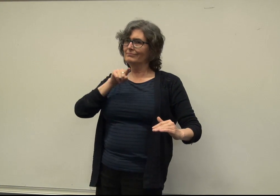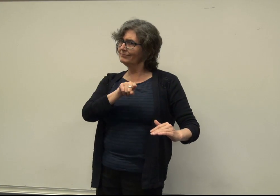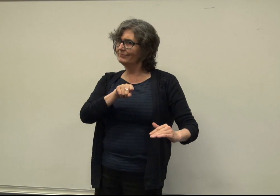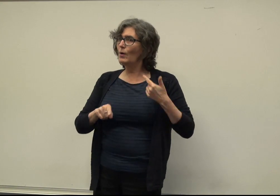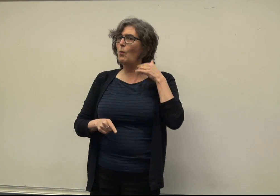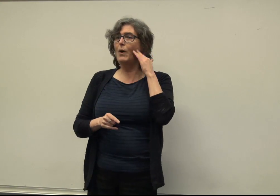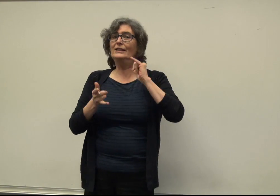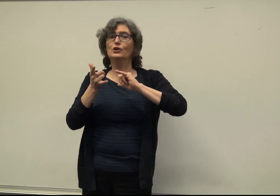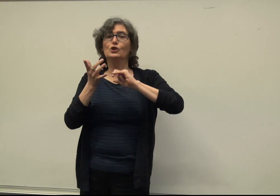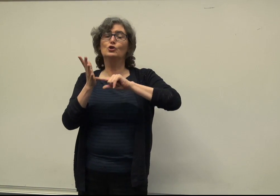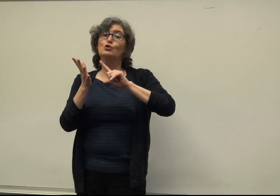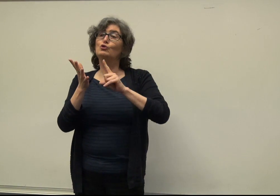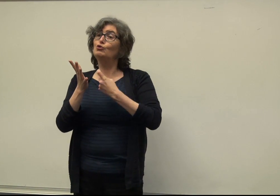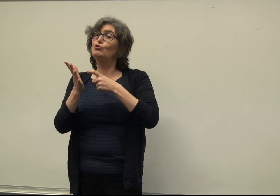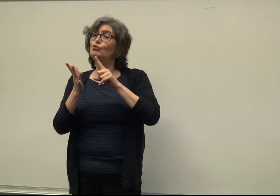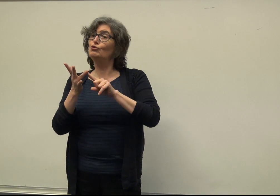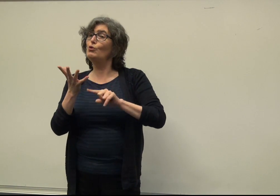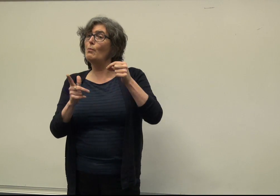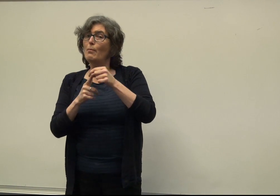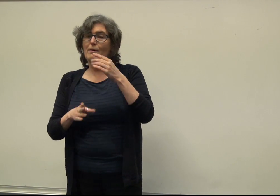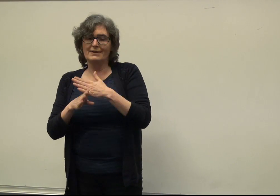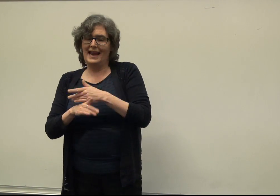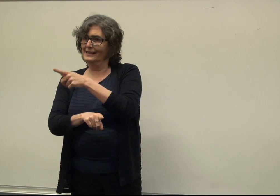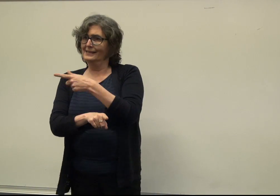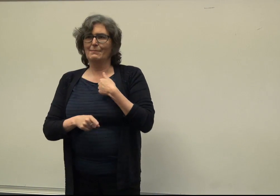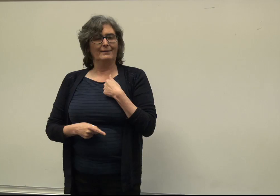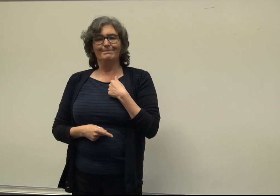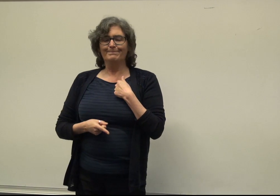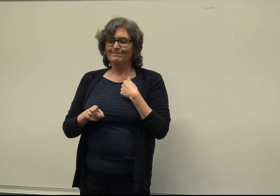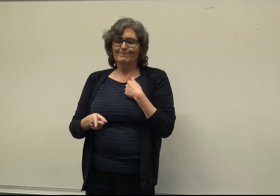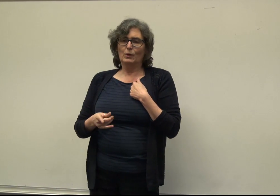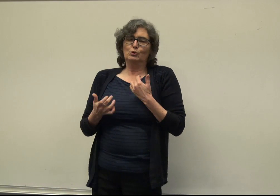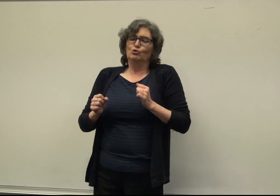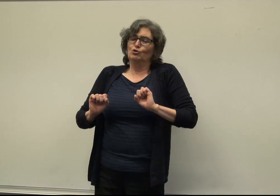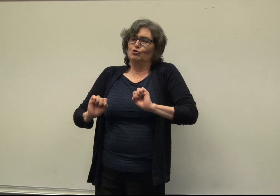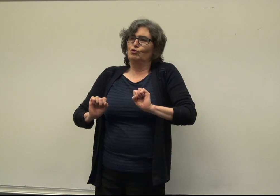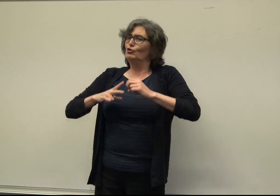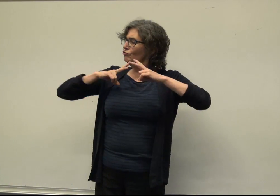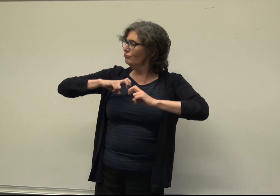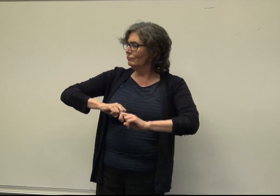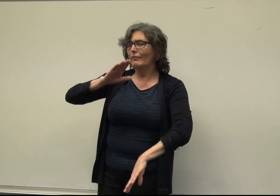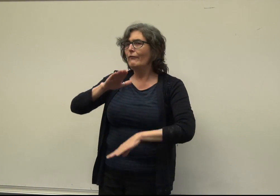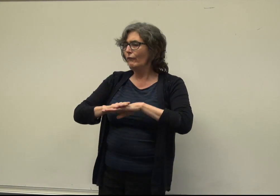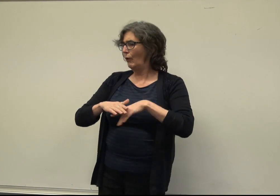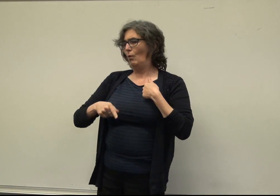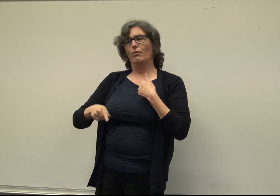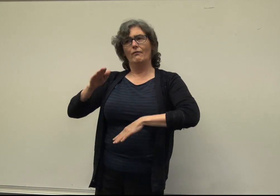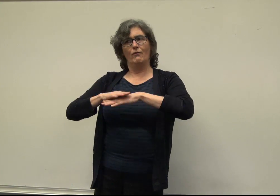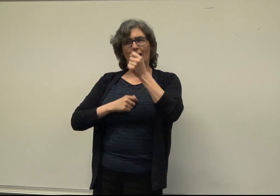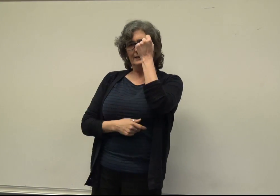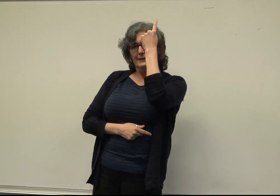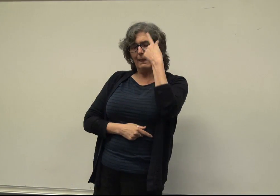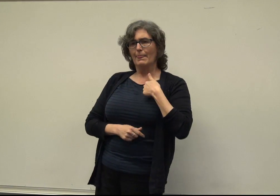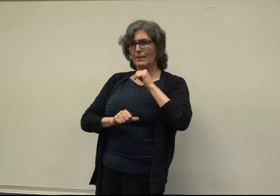properly understood, and perhaps it's not entirely correct to say that there are no benefits of